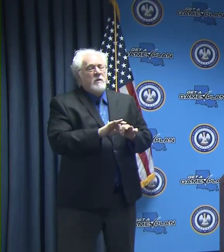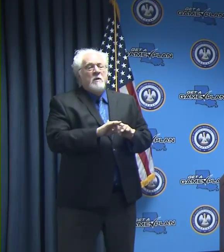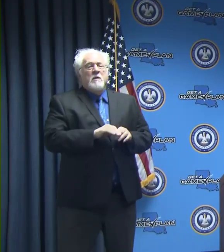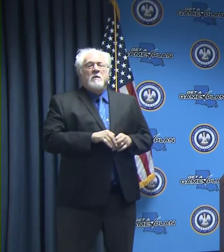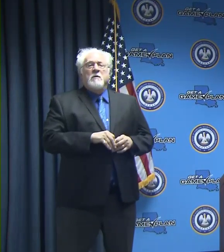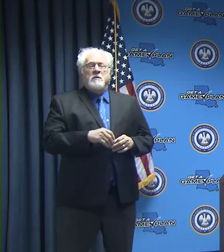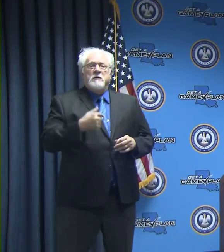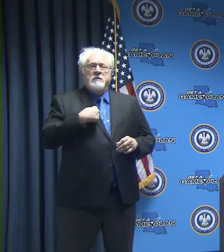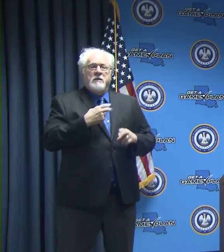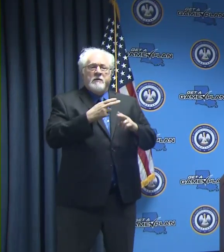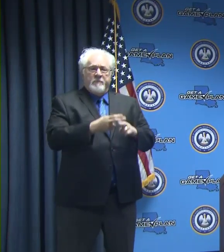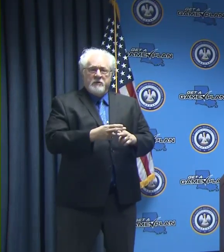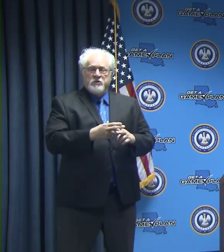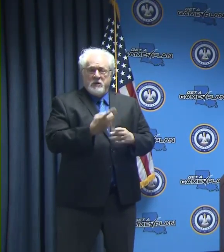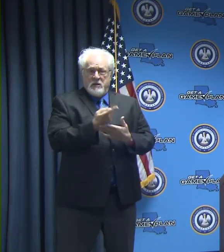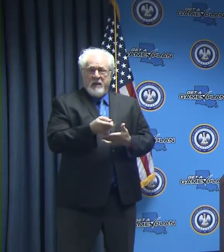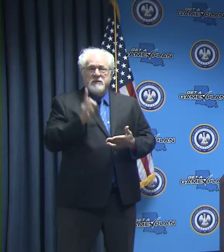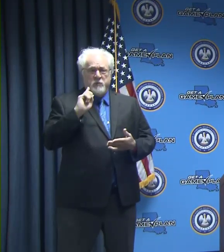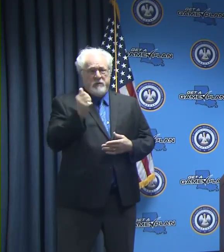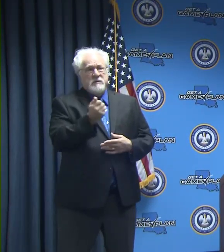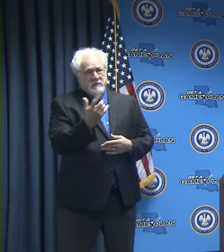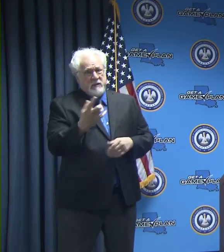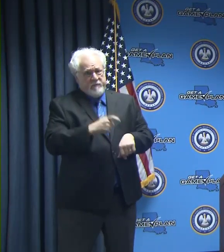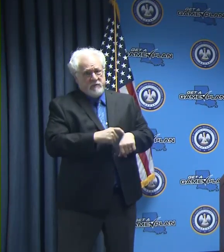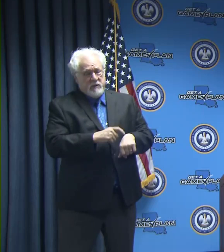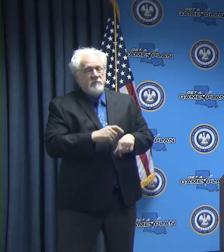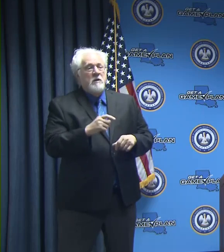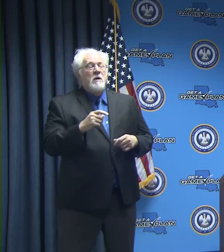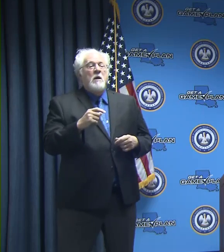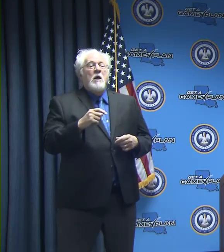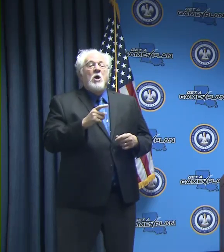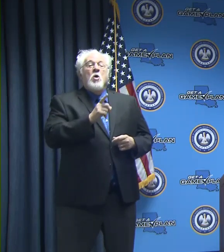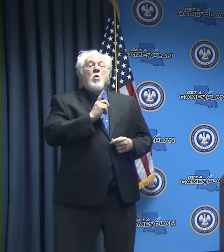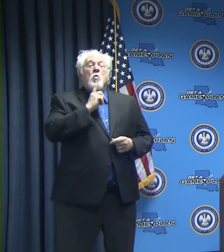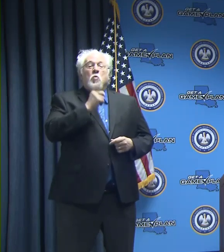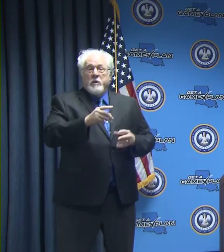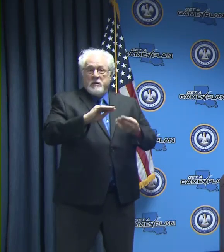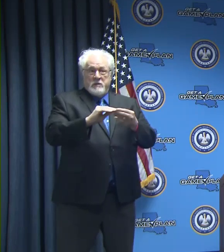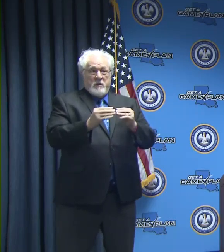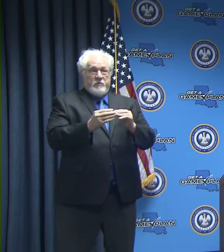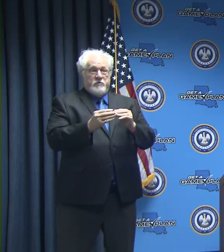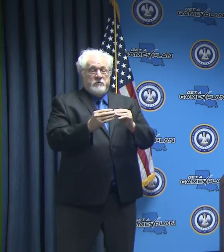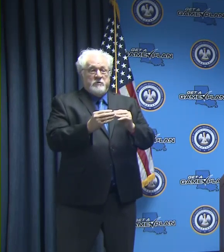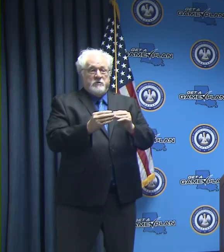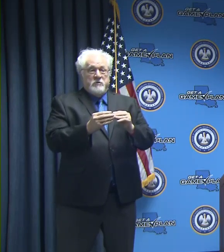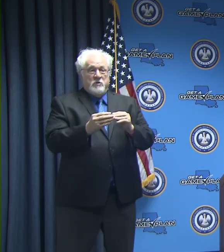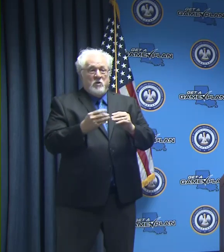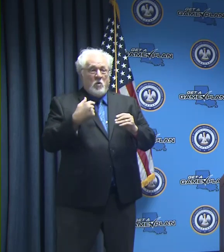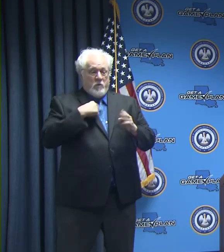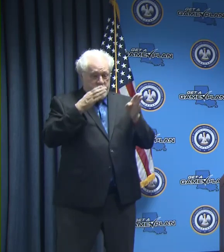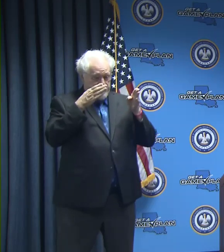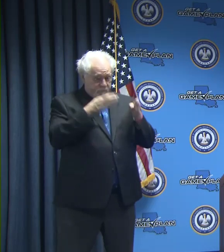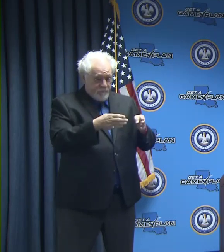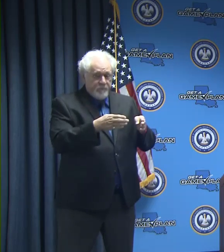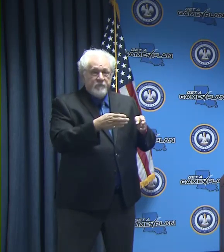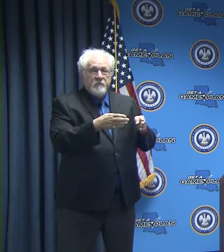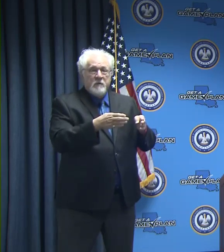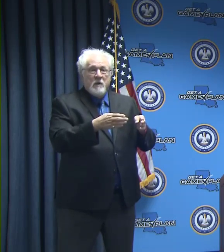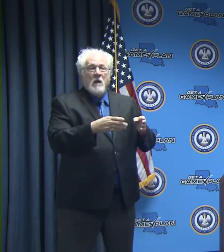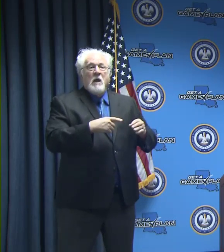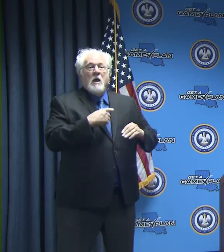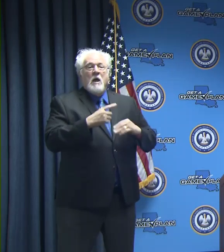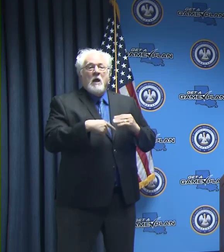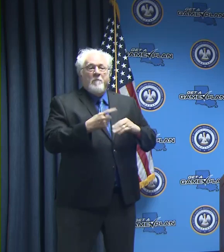is, as I mentioned last week several times, the real numbers that we're paying most attention to